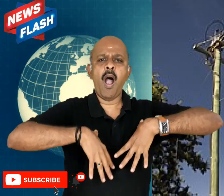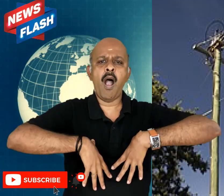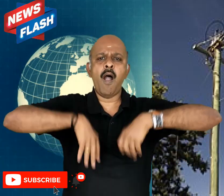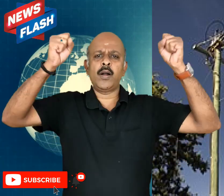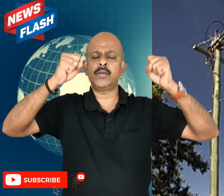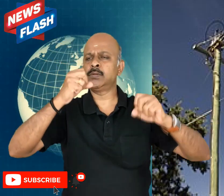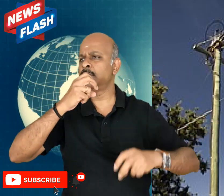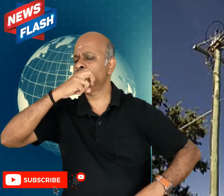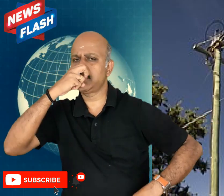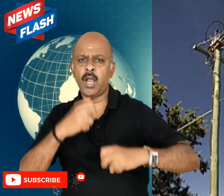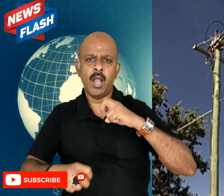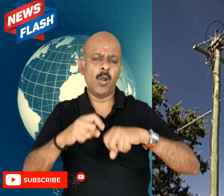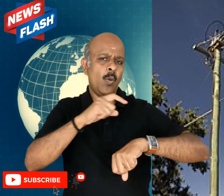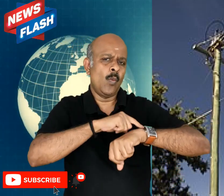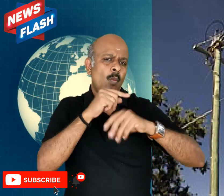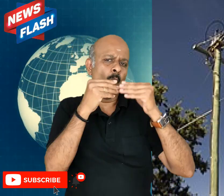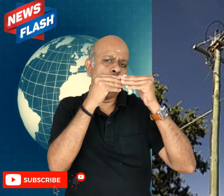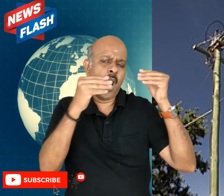that electricity was shut down